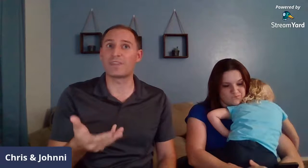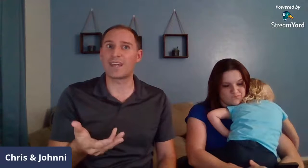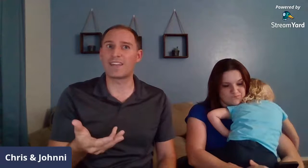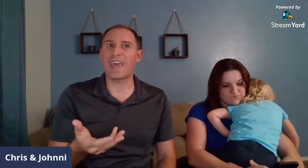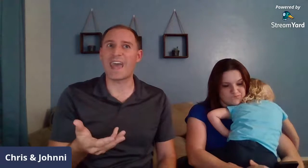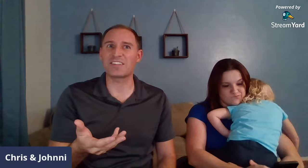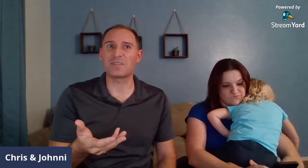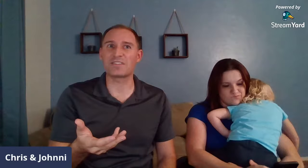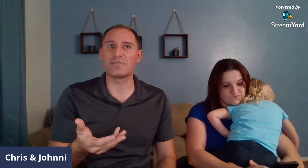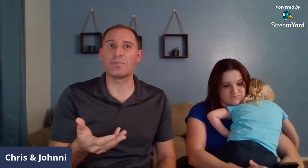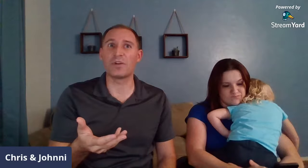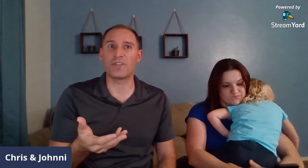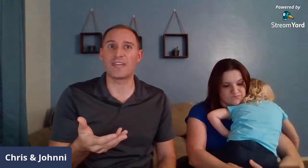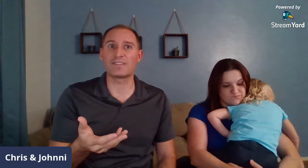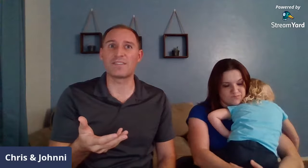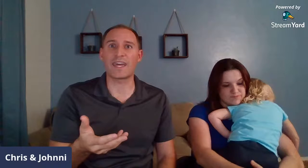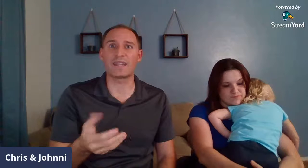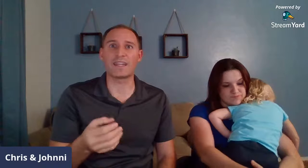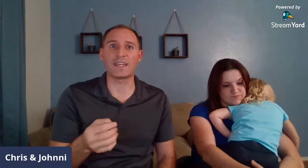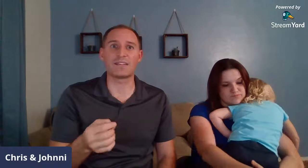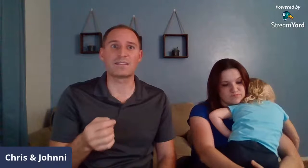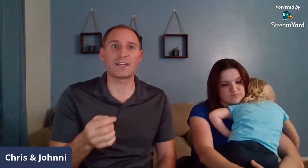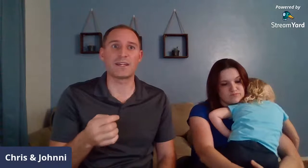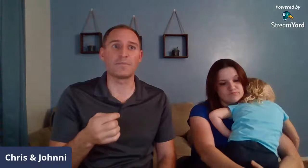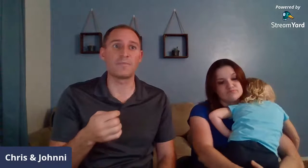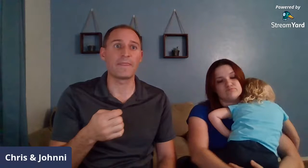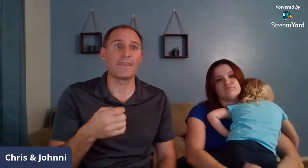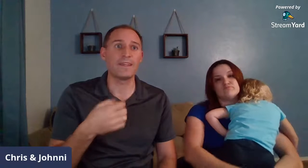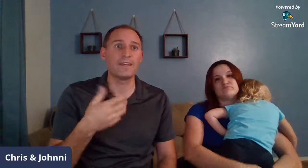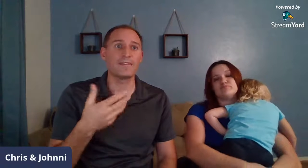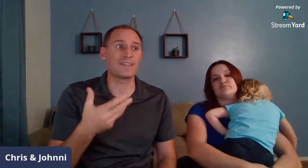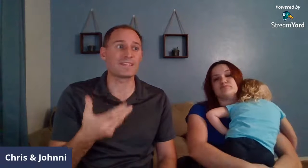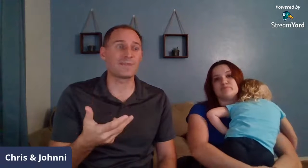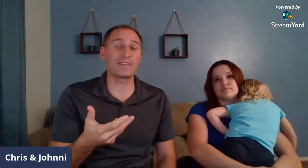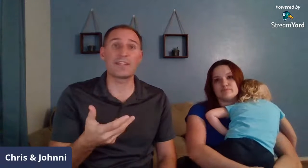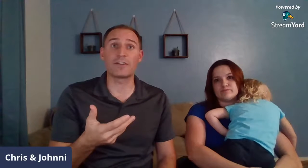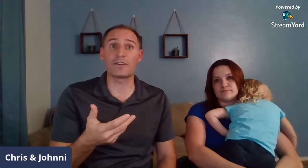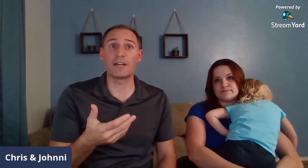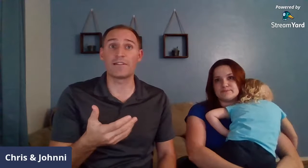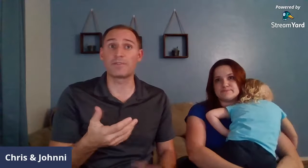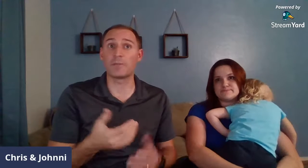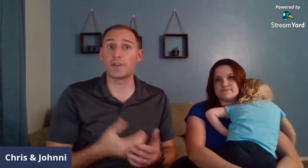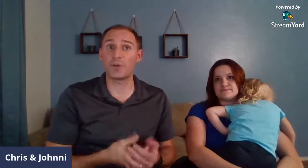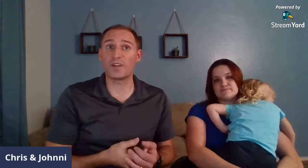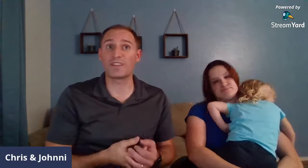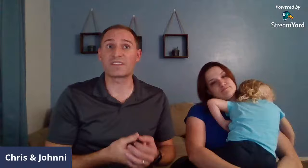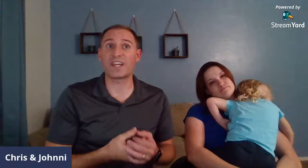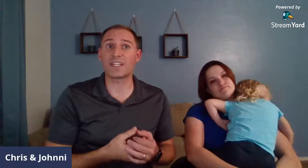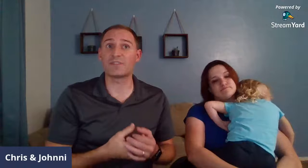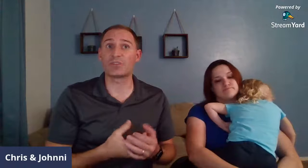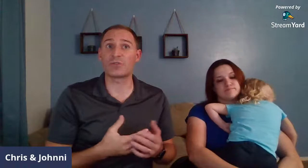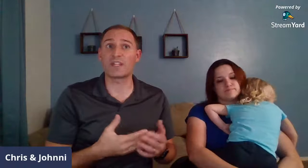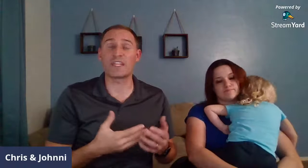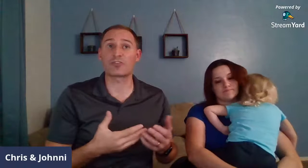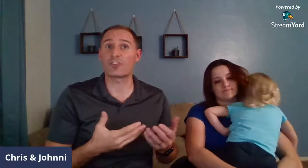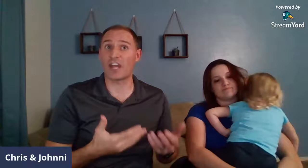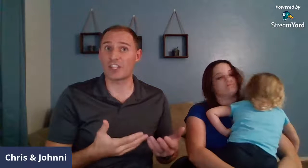kind of the aspects of both ends of that. And if that's something that you're unfamiliar with, it's a kind of a great